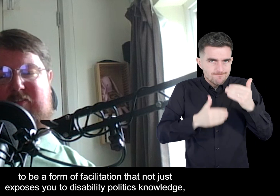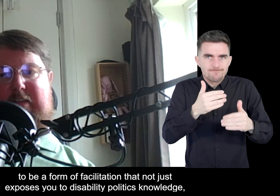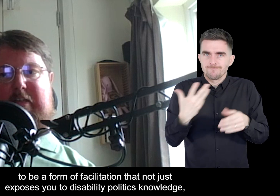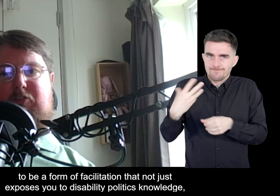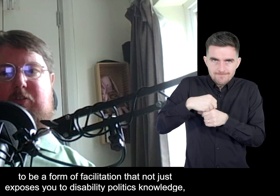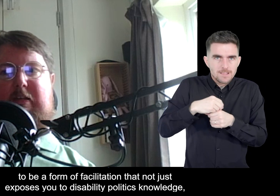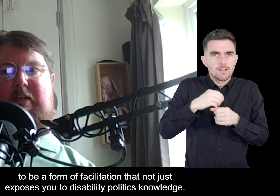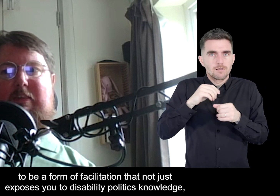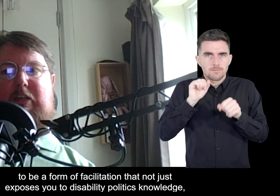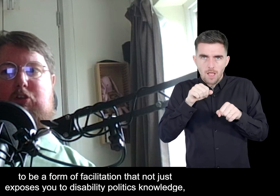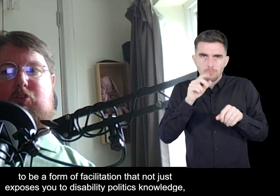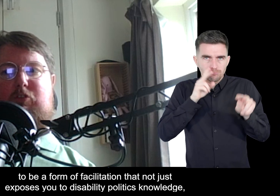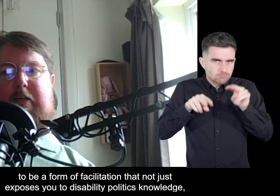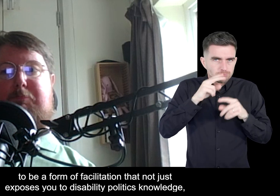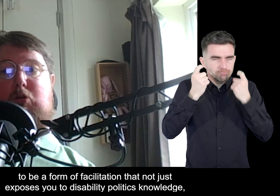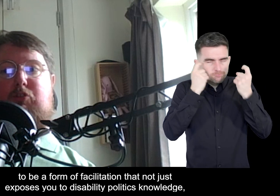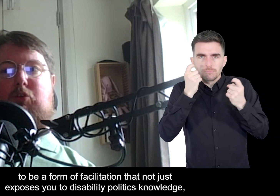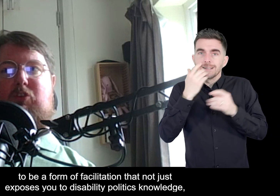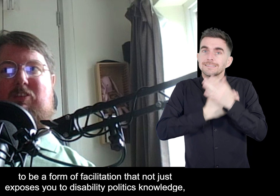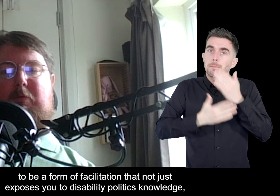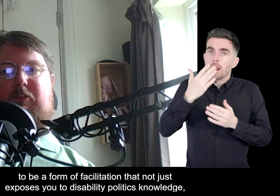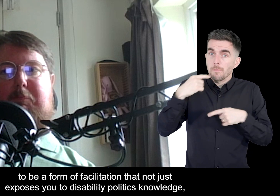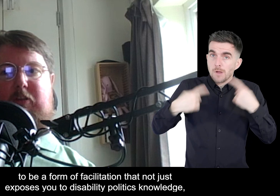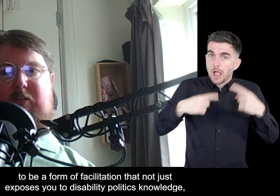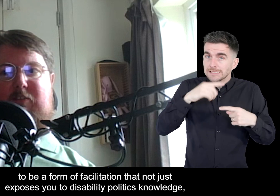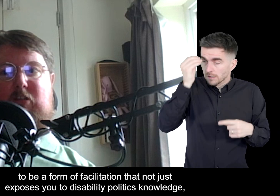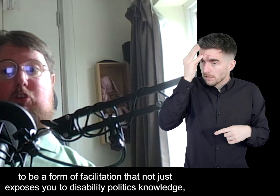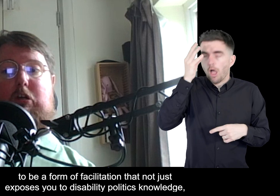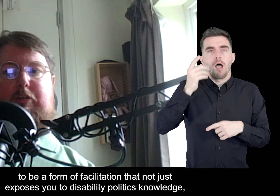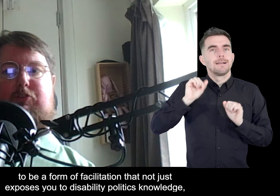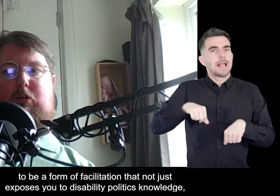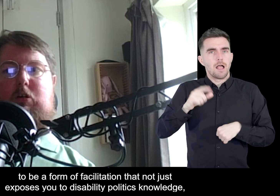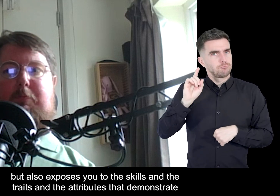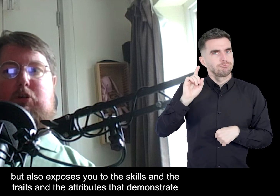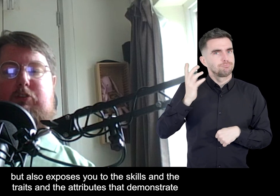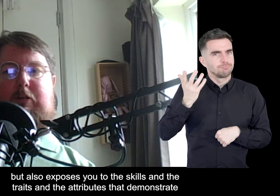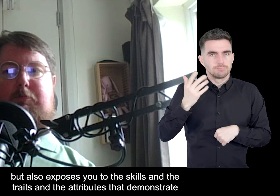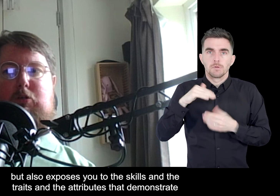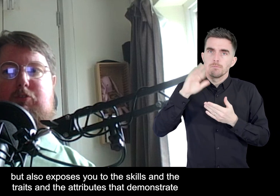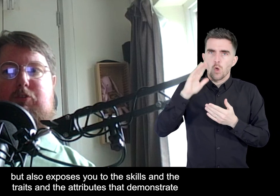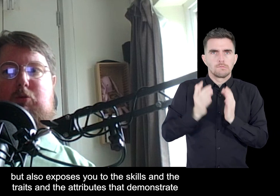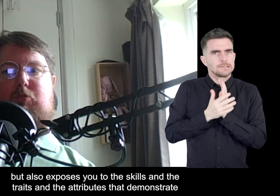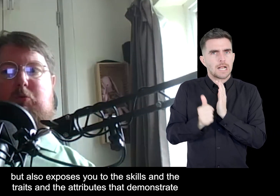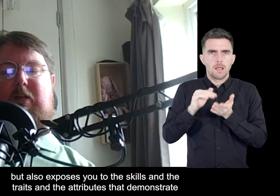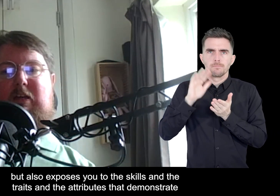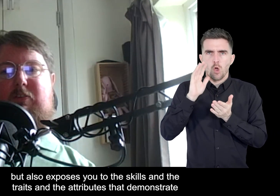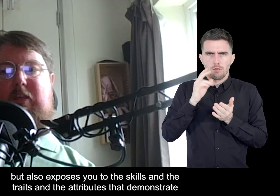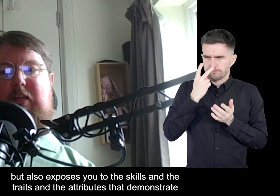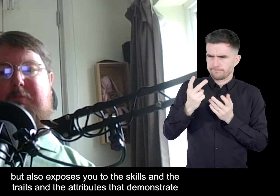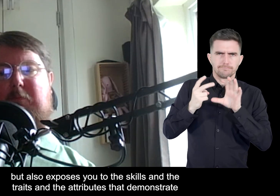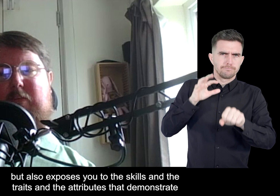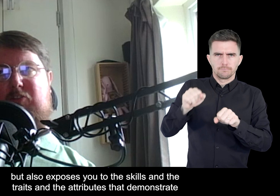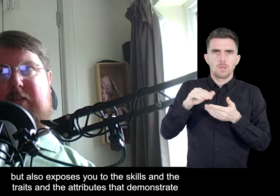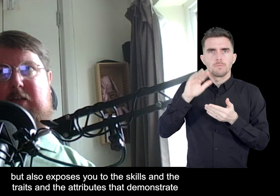form of facilitation that not just exposes you to disability politics knowledge, but also exposes you to